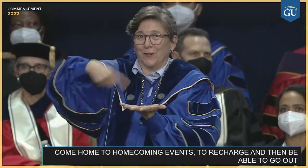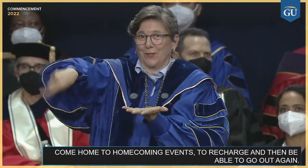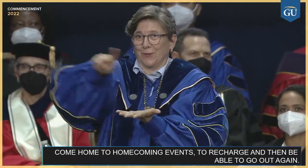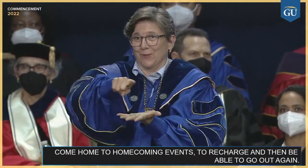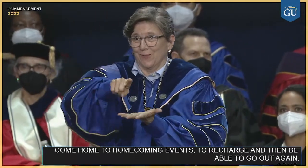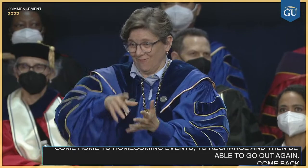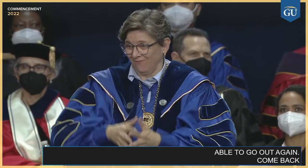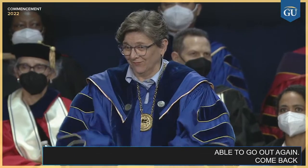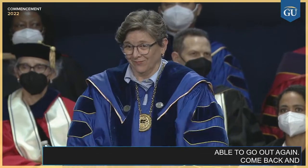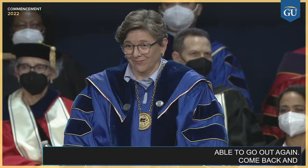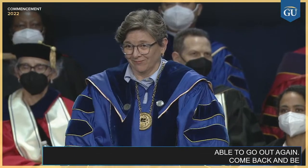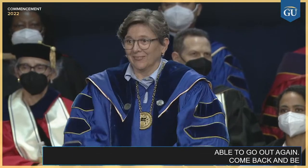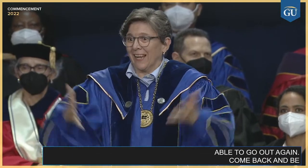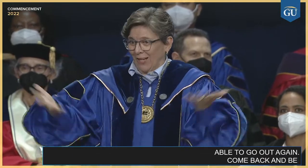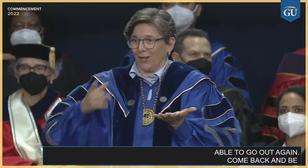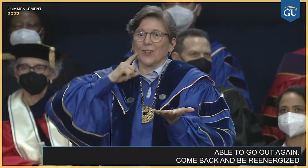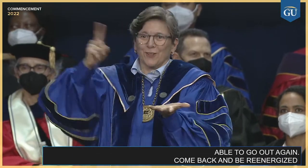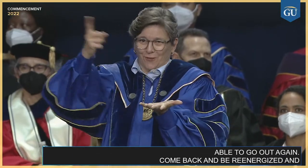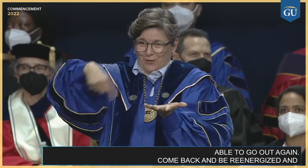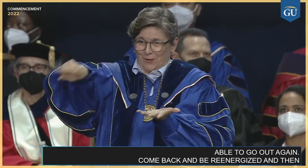again. We are here for you.